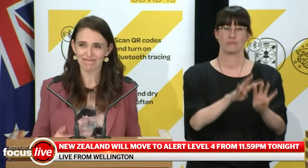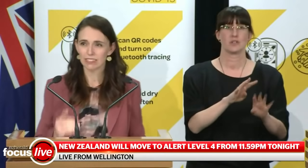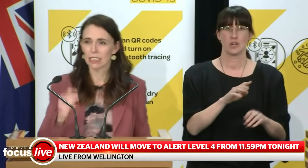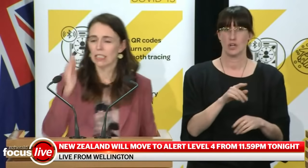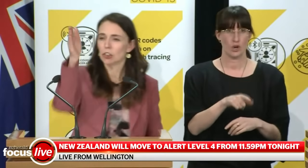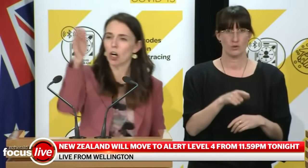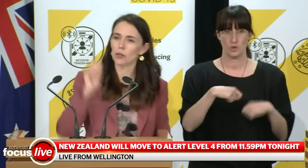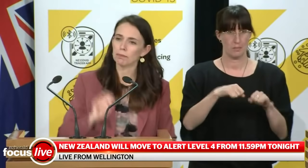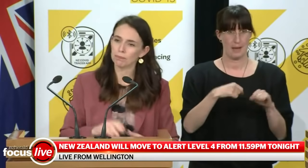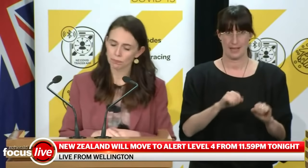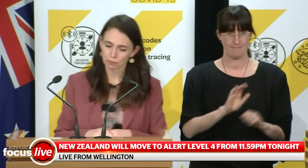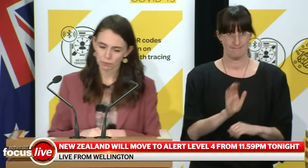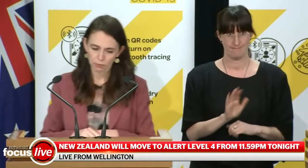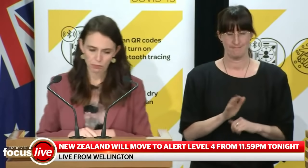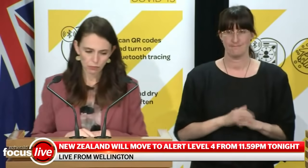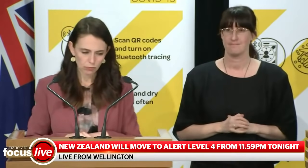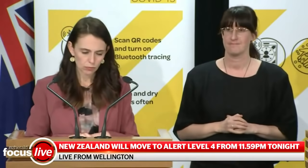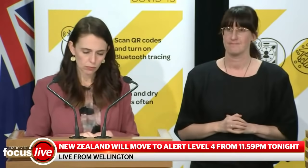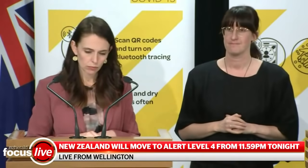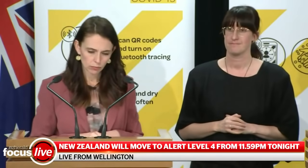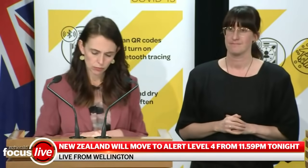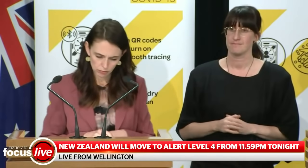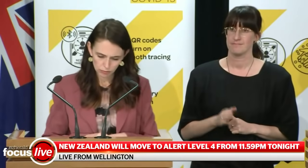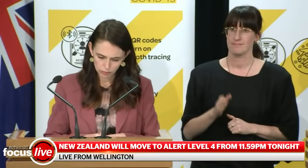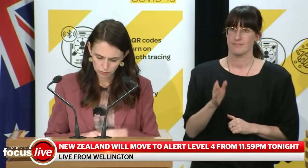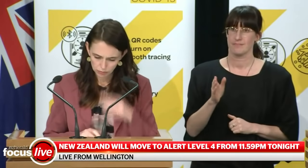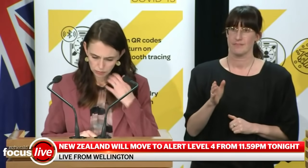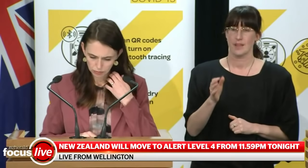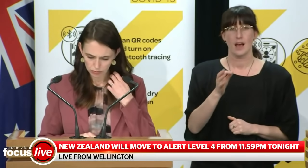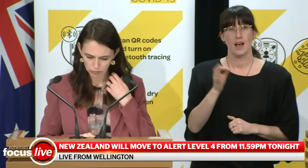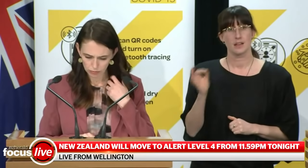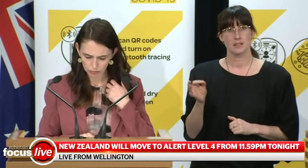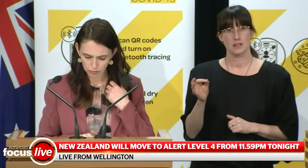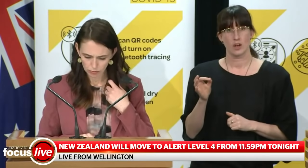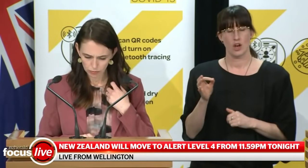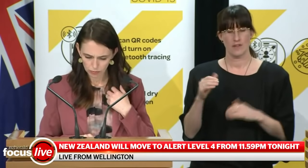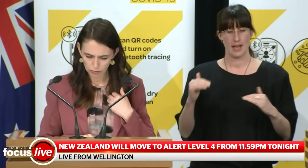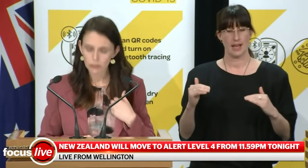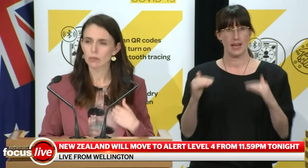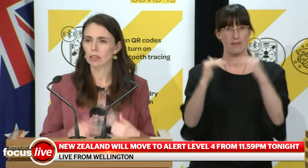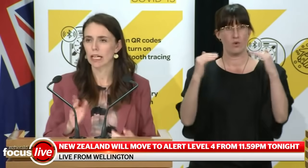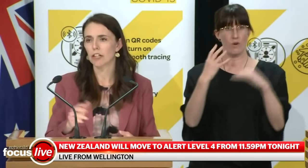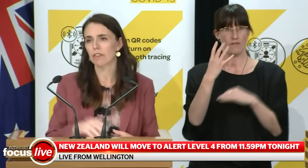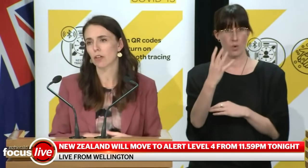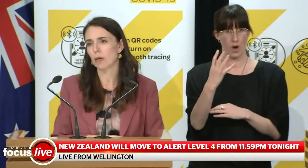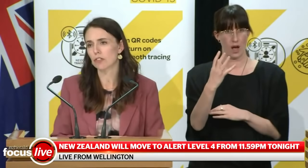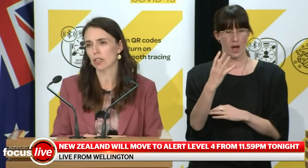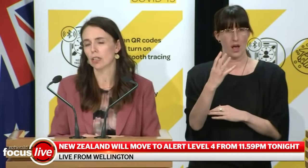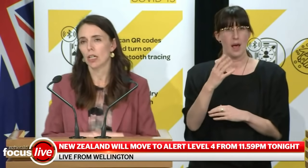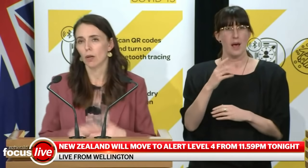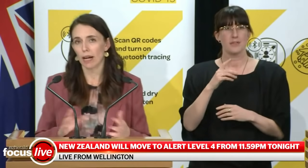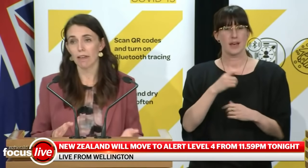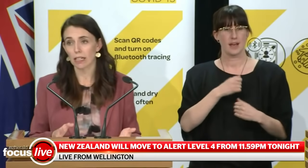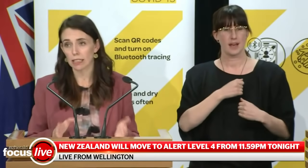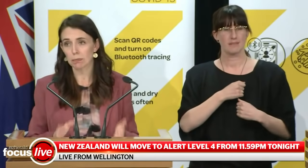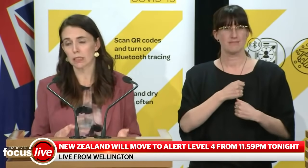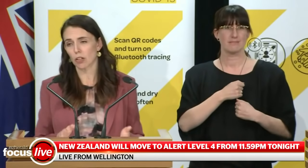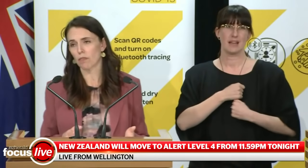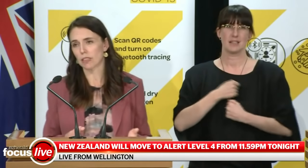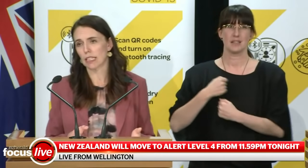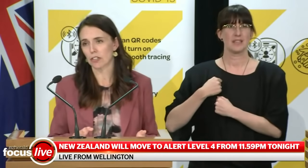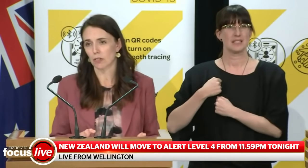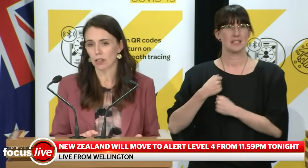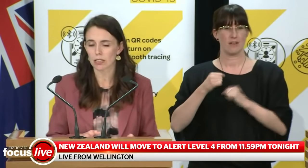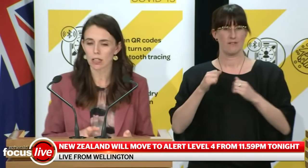down. Joe. Will the level change have any impact on New Zealand Defence Force personnel planning? Thank you for the question. We have had an